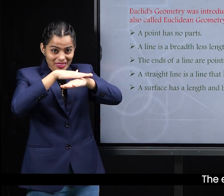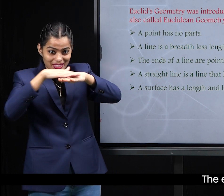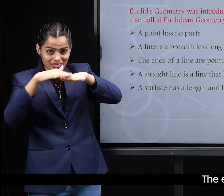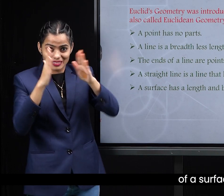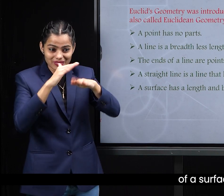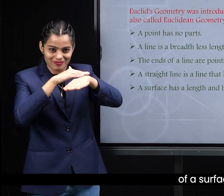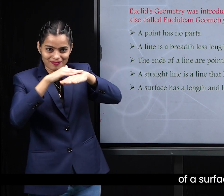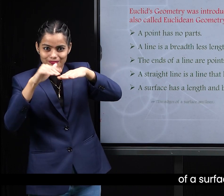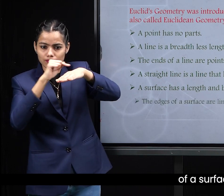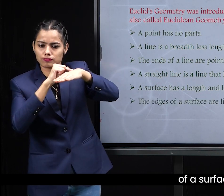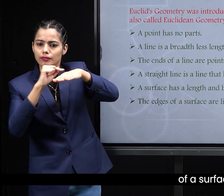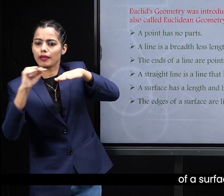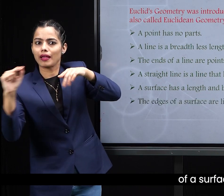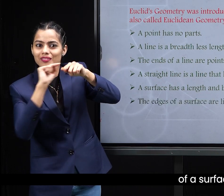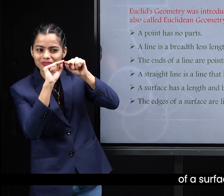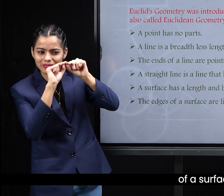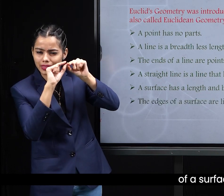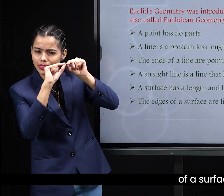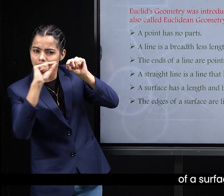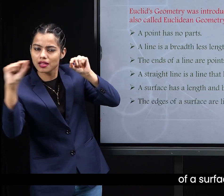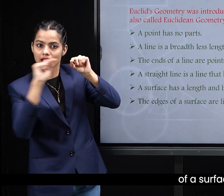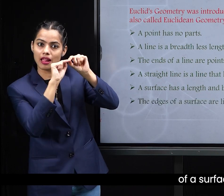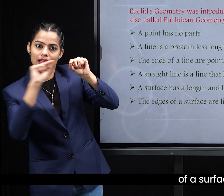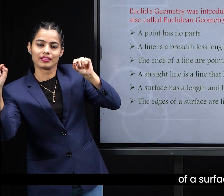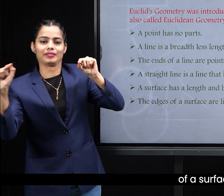the edge of a surface are lines.